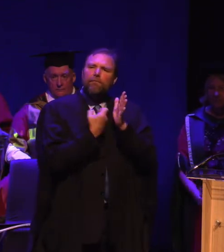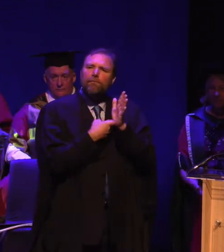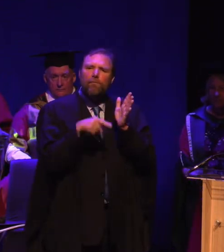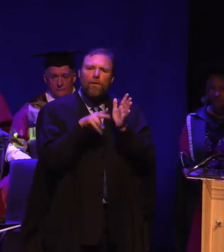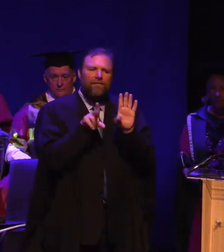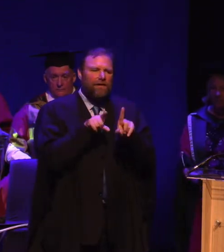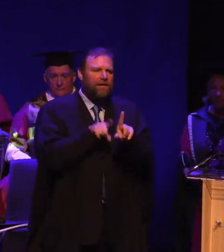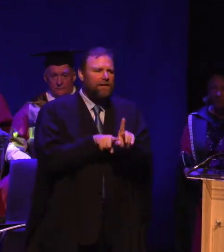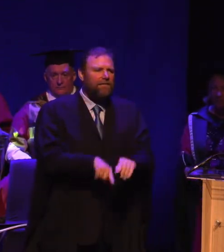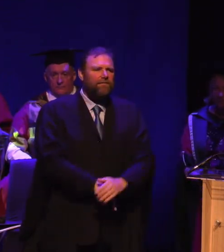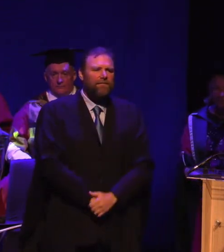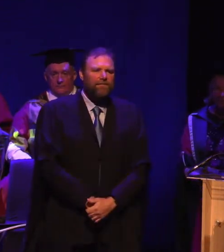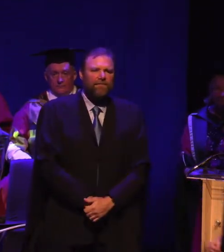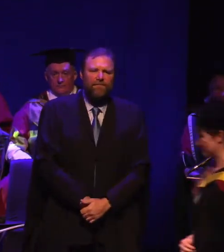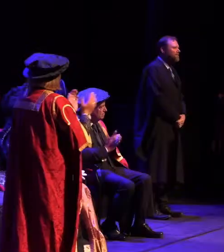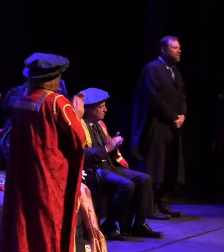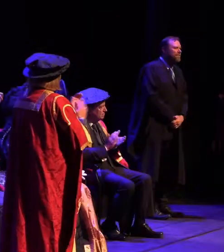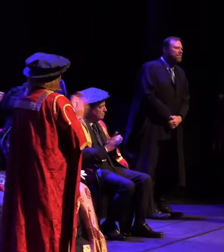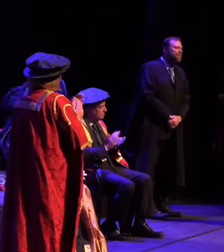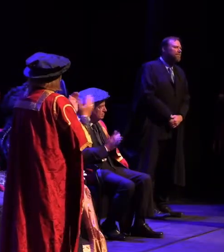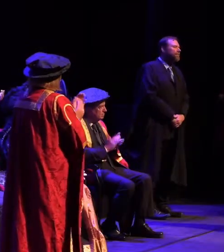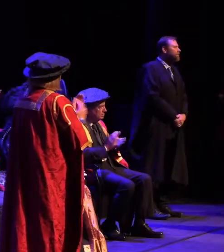Murphin.